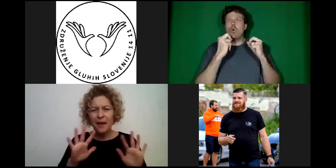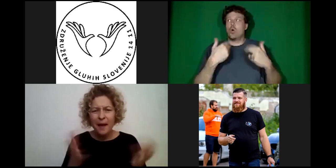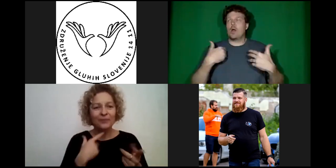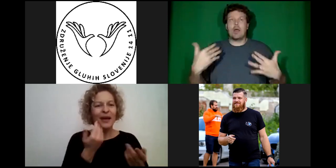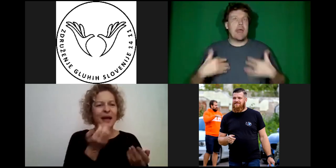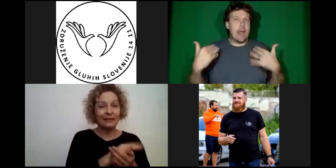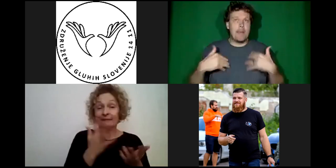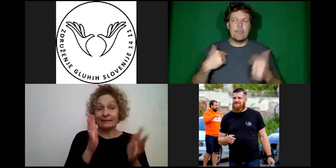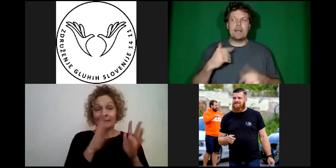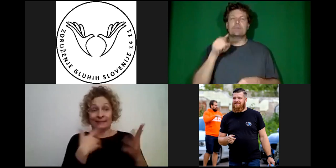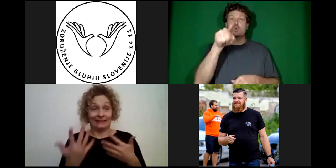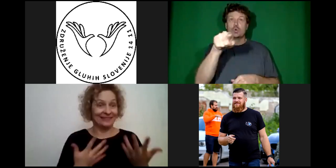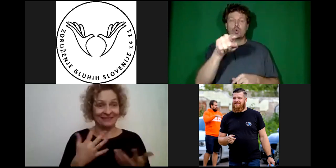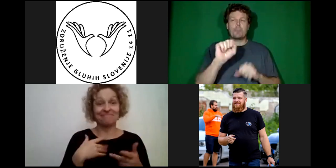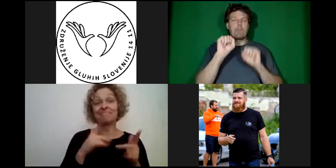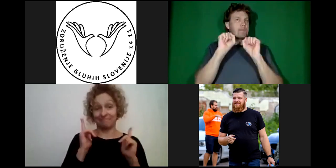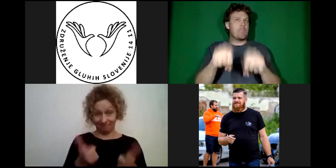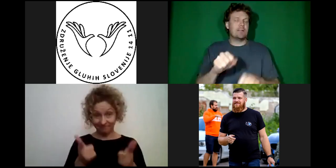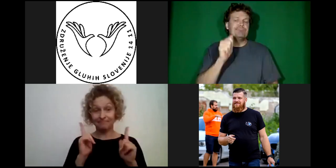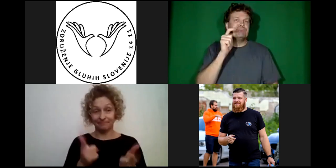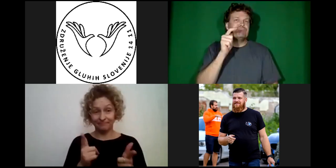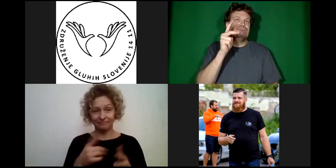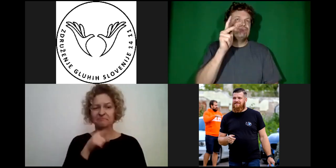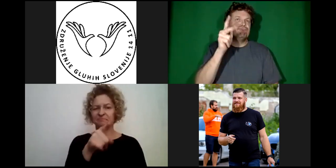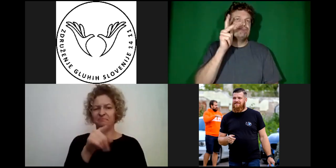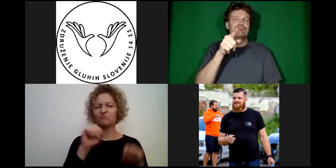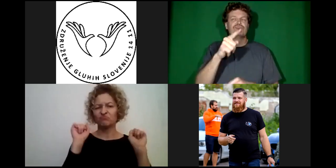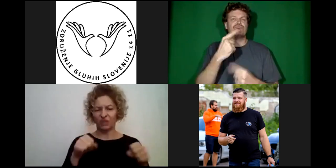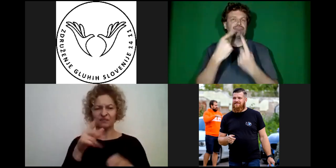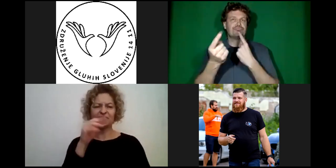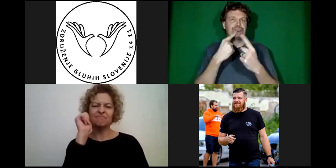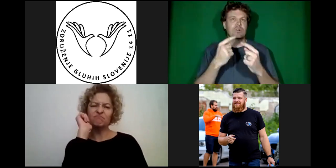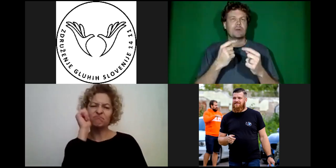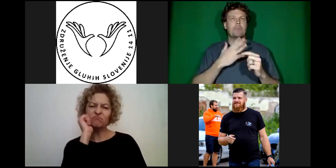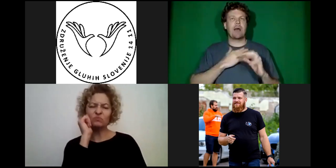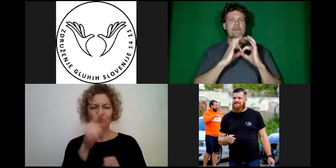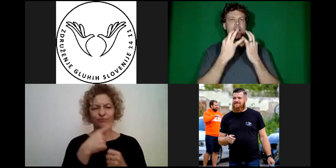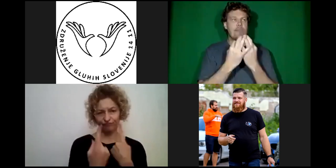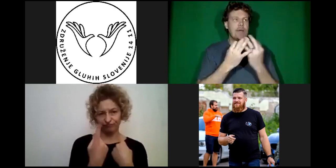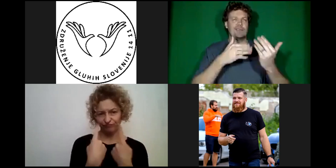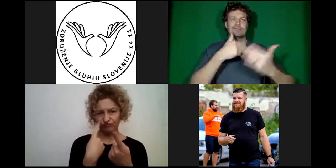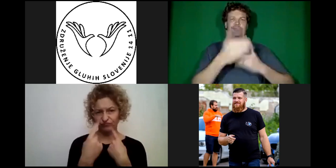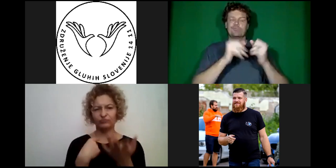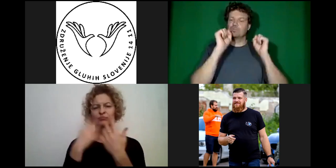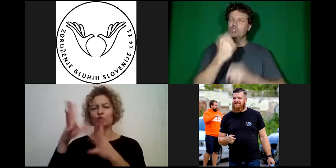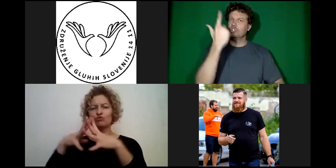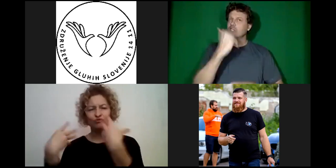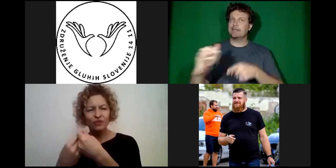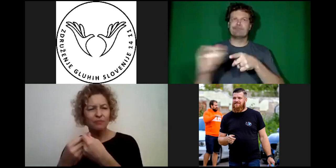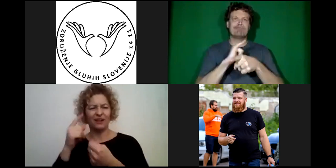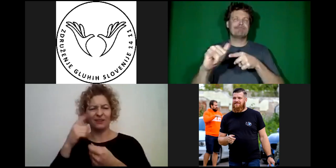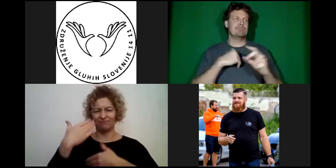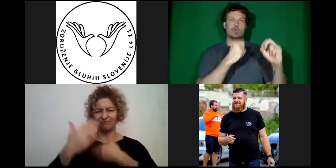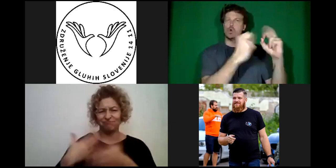I couldn't believe it at first. But of course, I was very happy. The coach told me, you have to